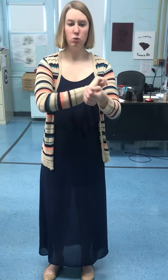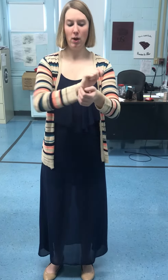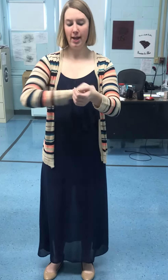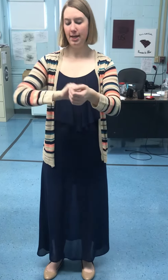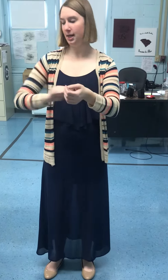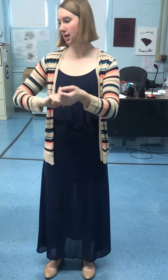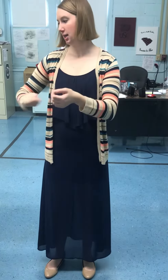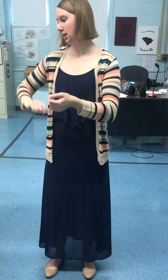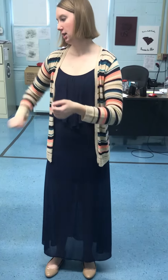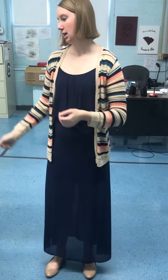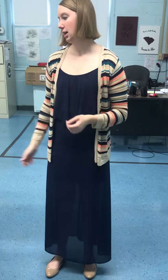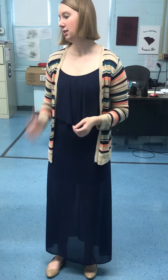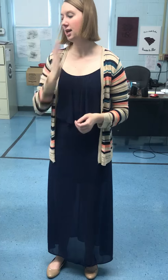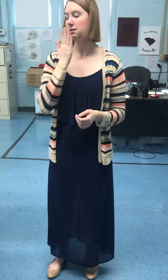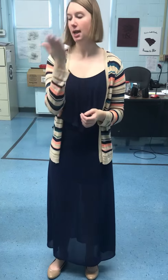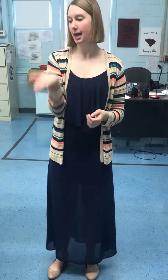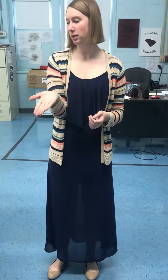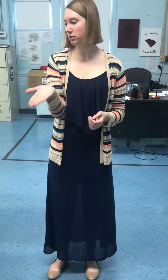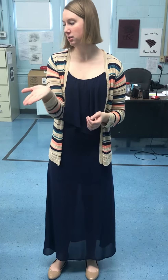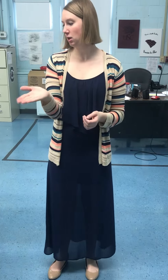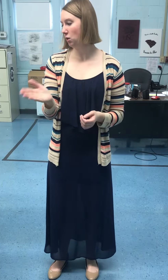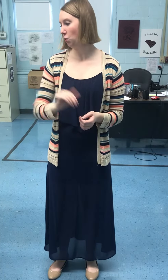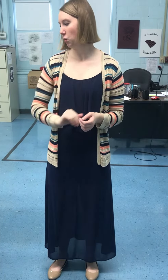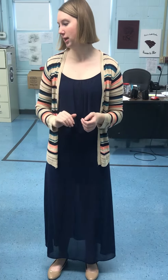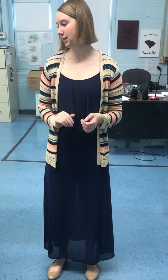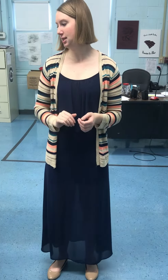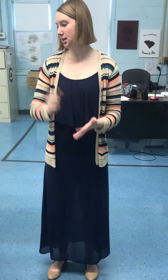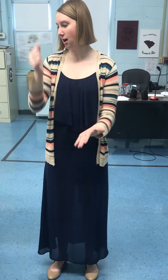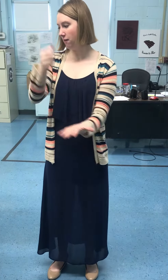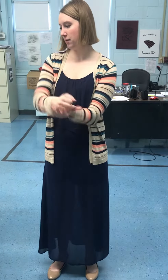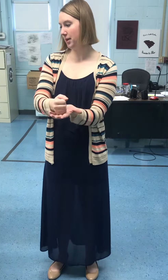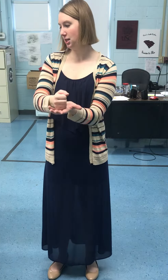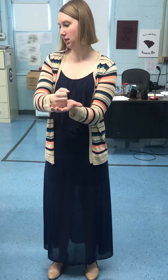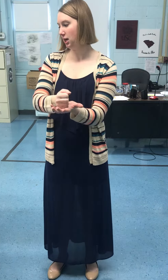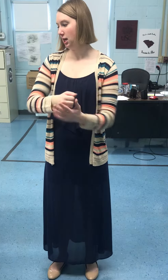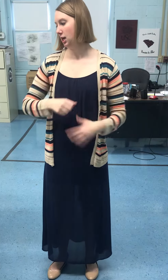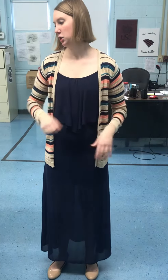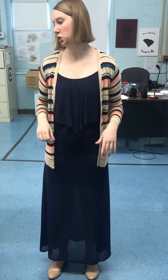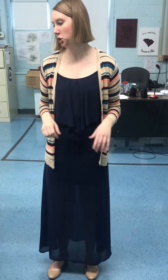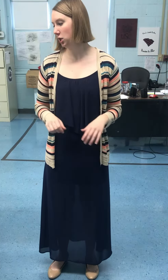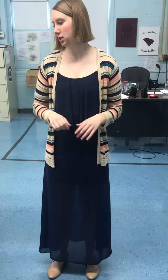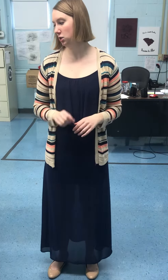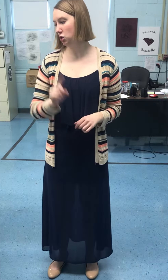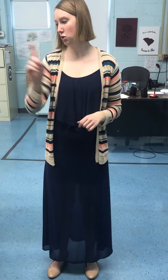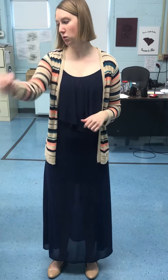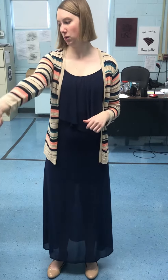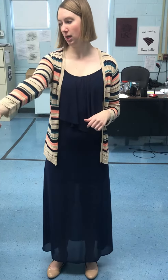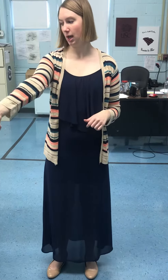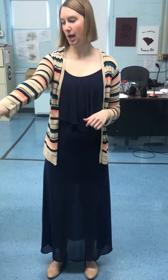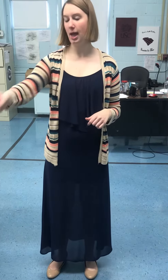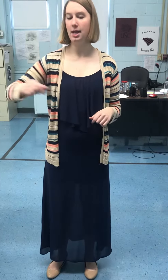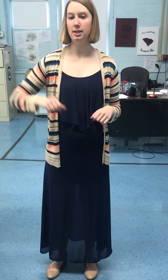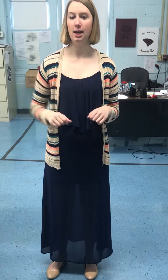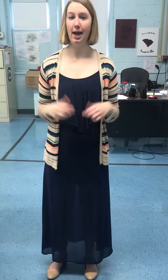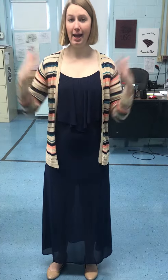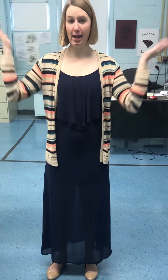writing that tells what the government should do and how